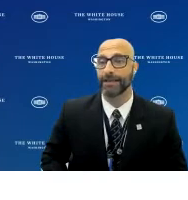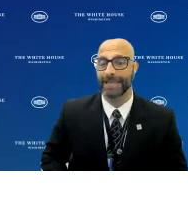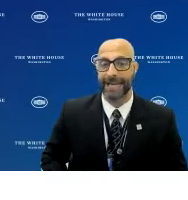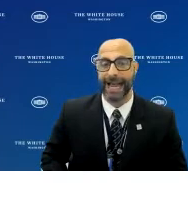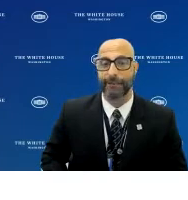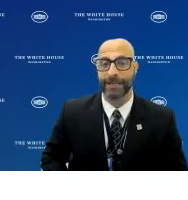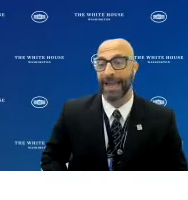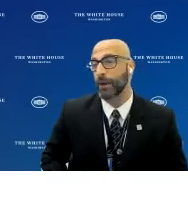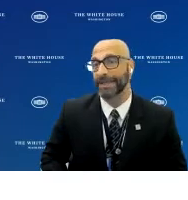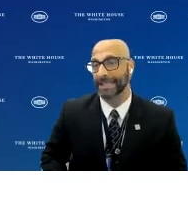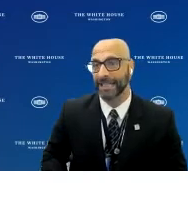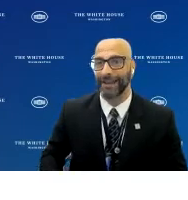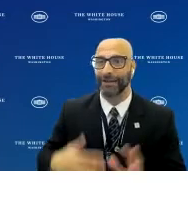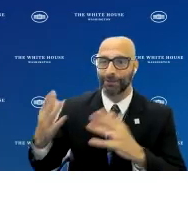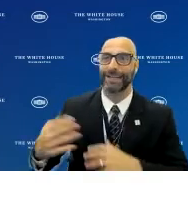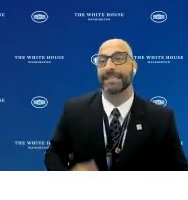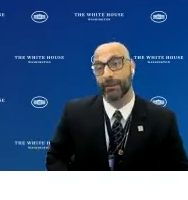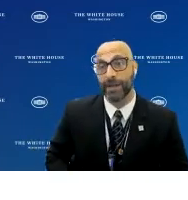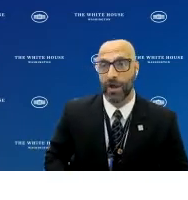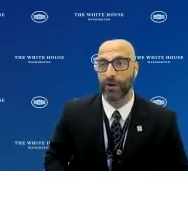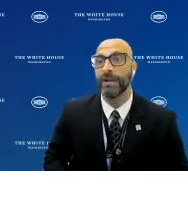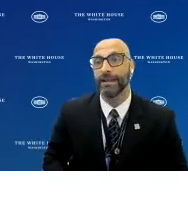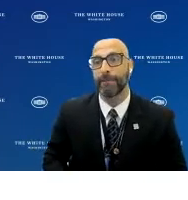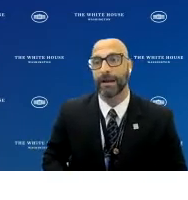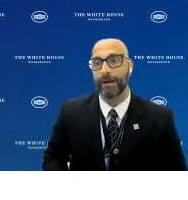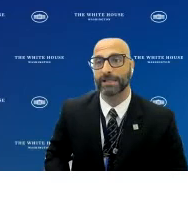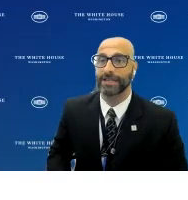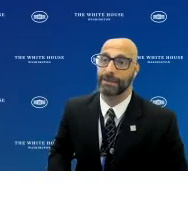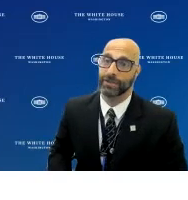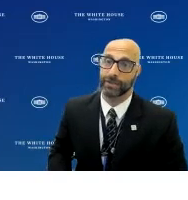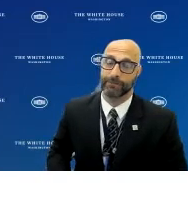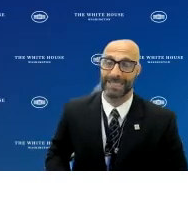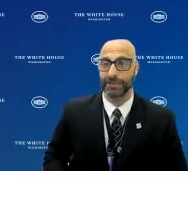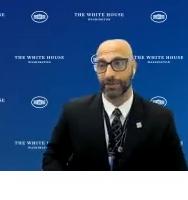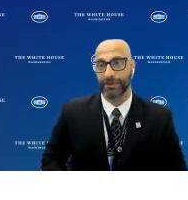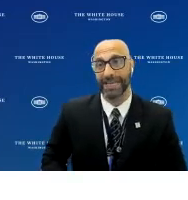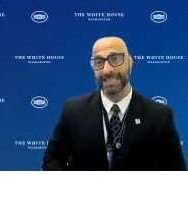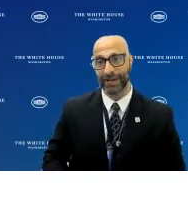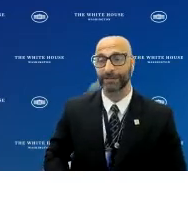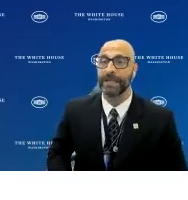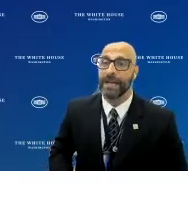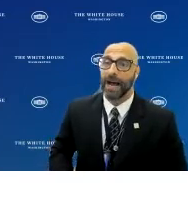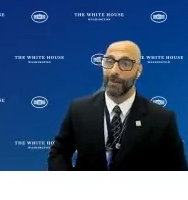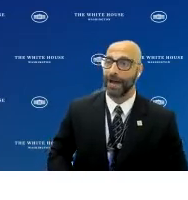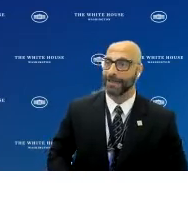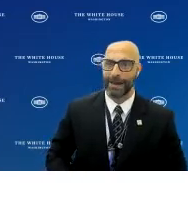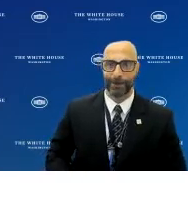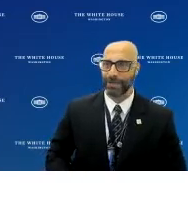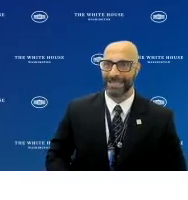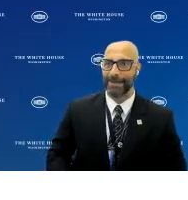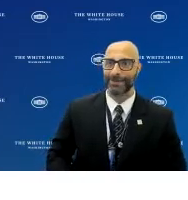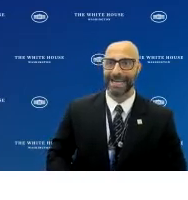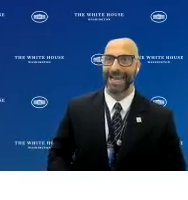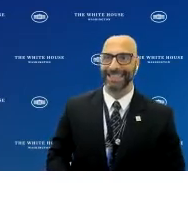of dating apps and going to sex venues, so places that we know the monkeypox transmission could potentially be easier.